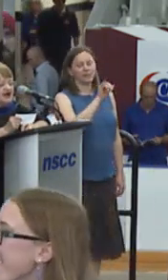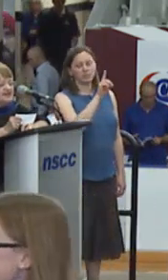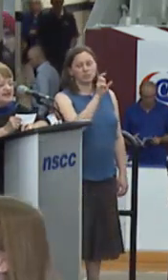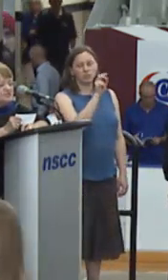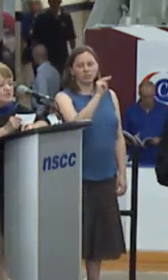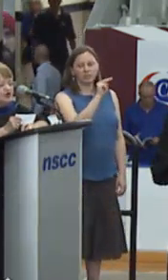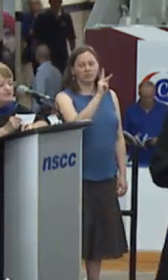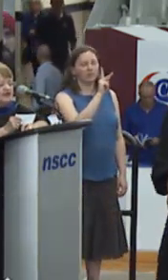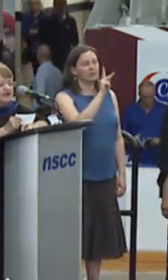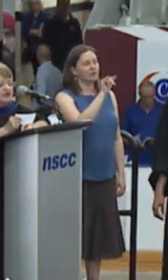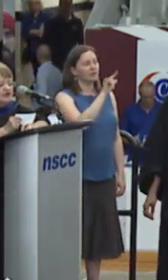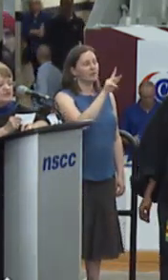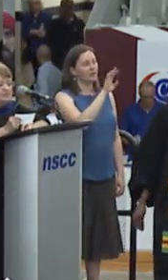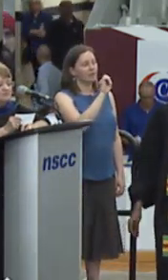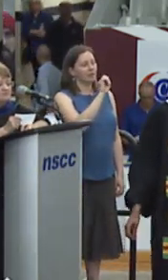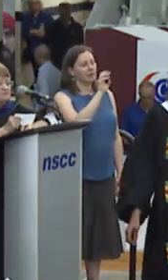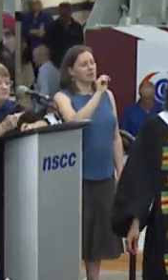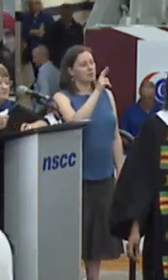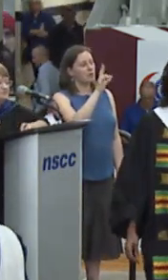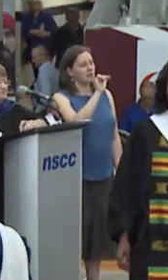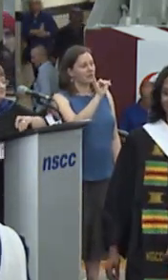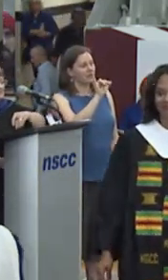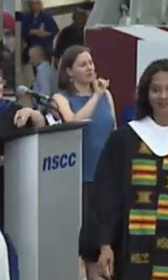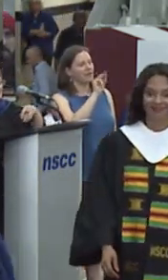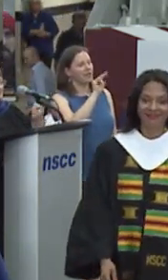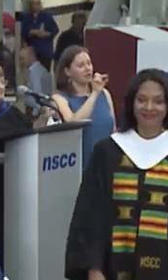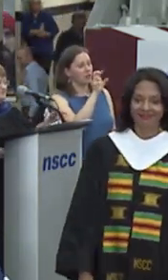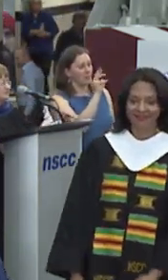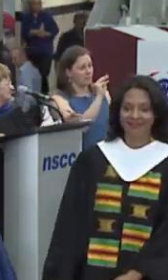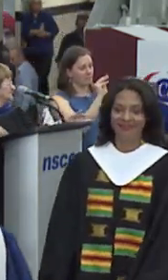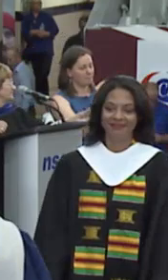Jaden Kylie Murphy Ingram.